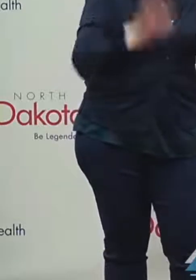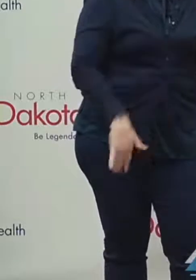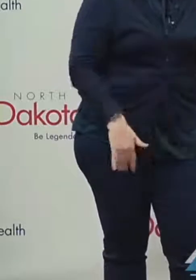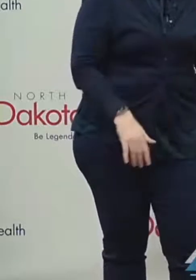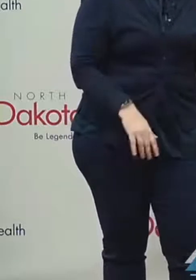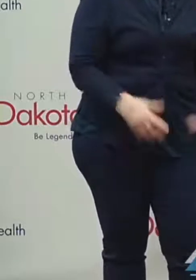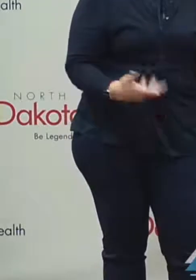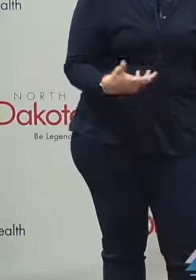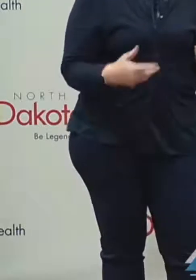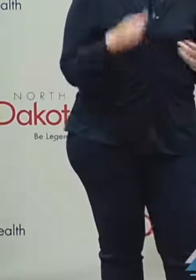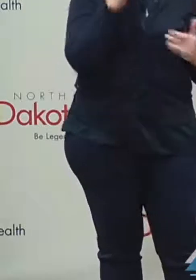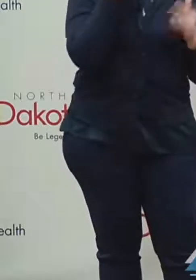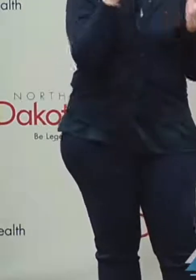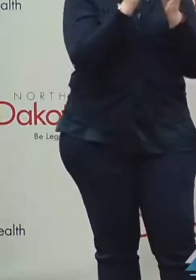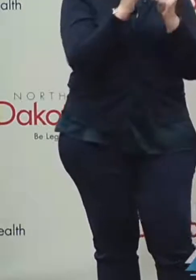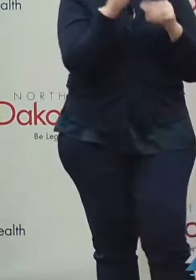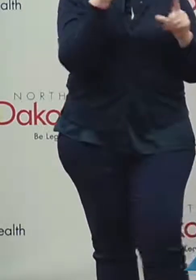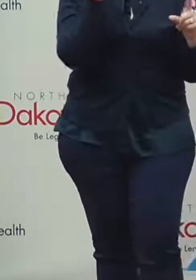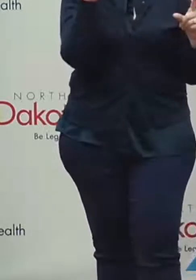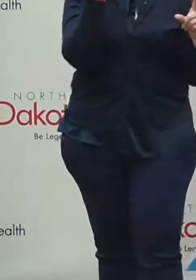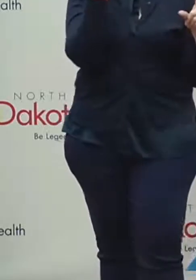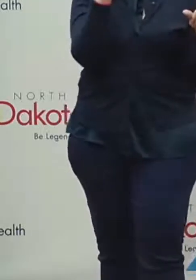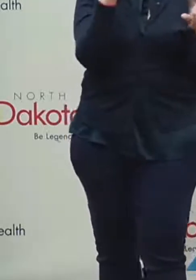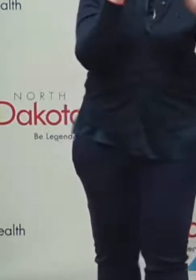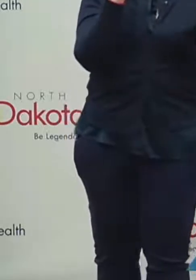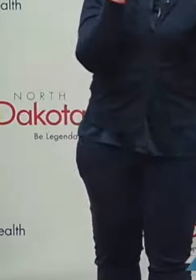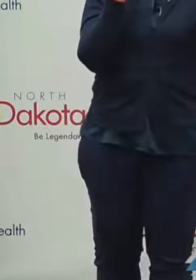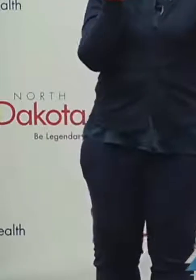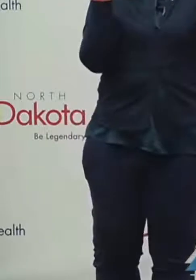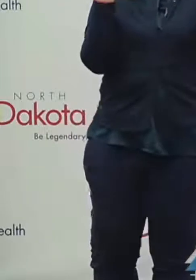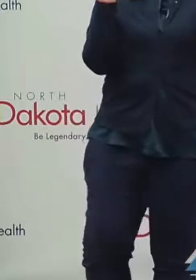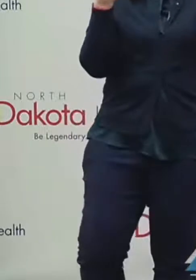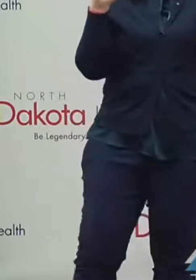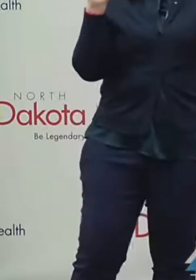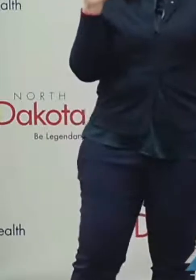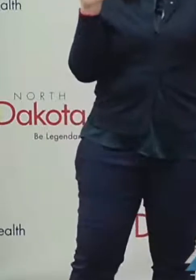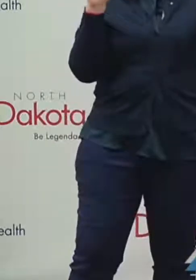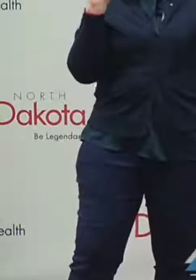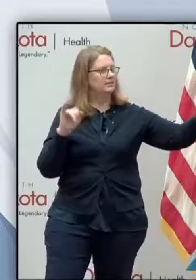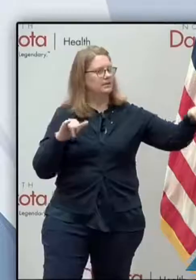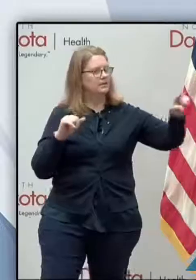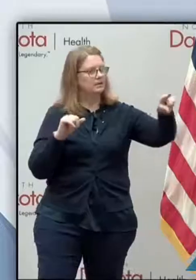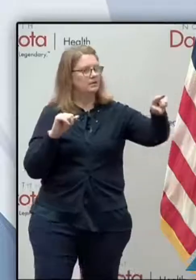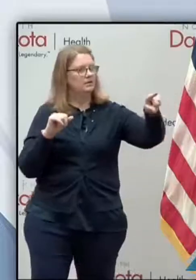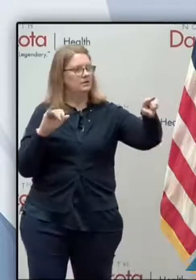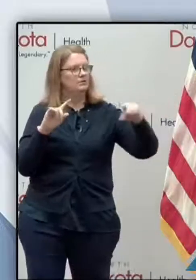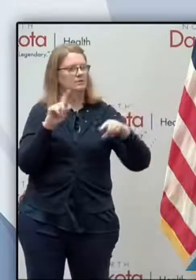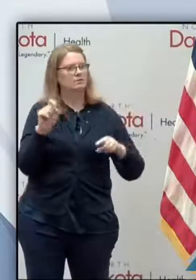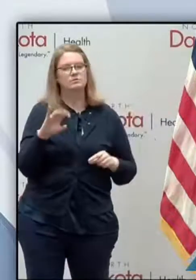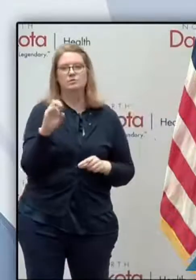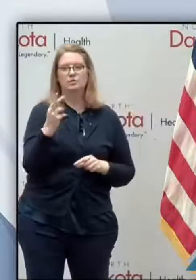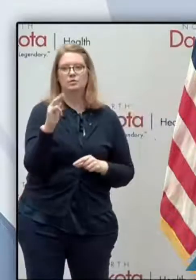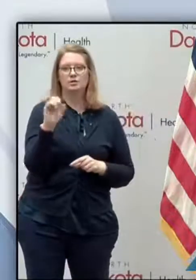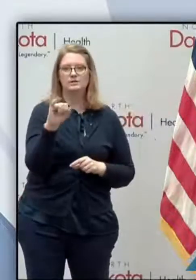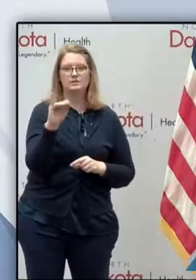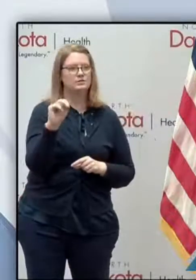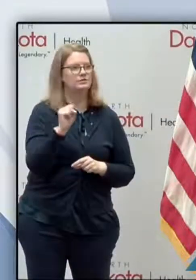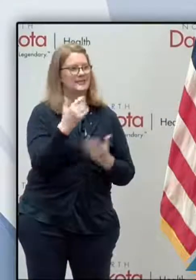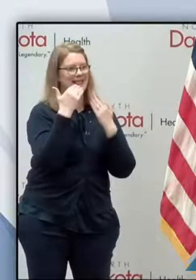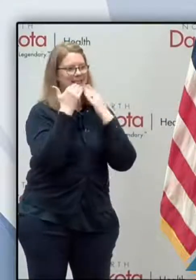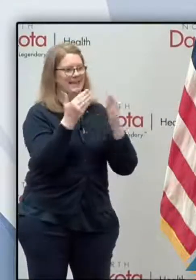I'll go Jack, and then Jacob, and then Jeremy. For Chris Jones, please. Thank you,